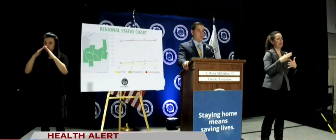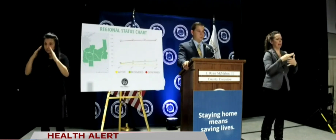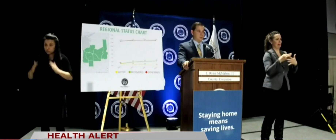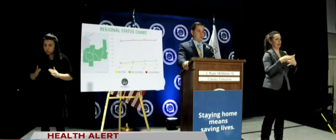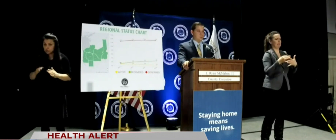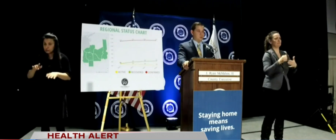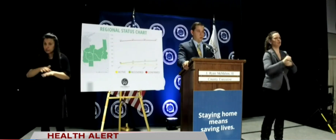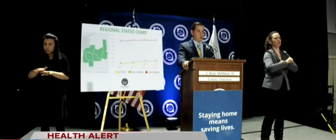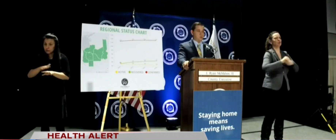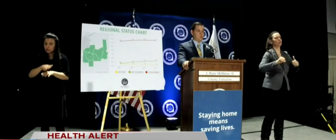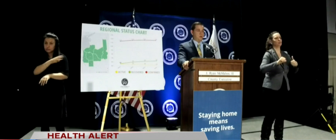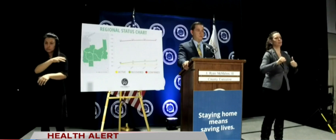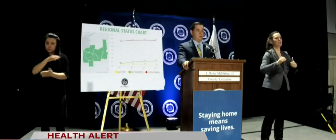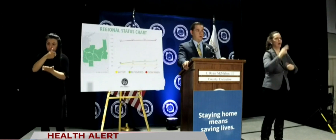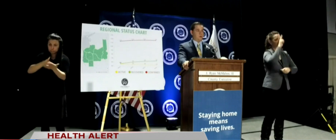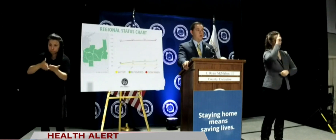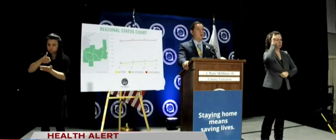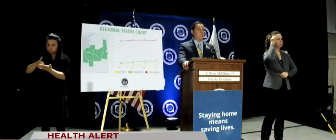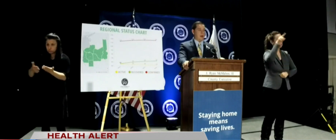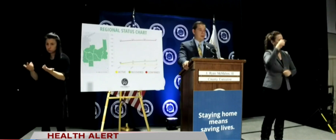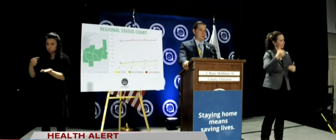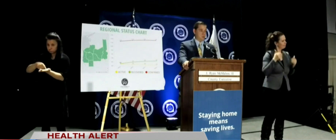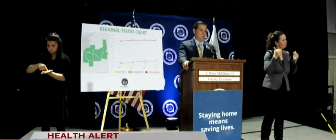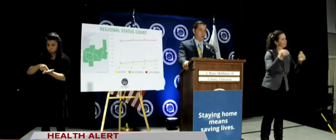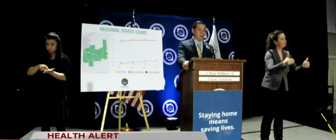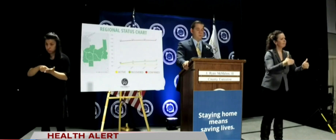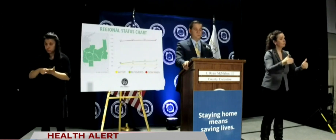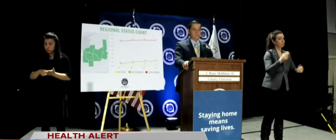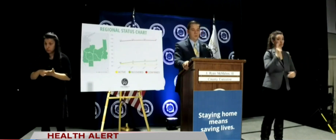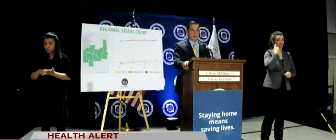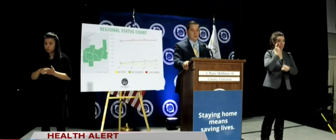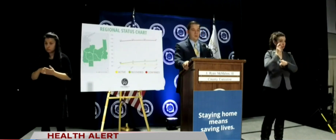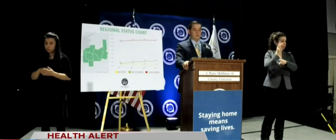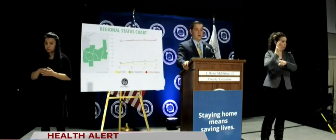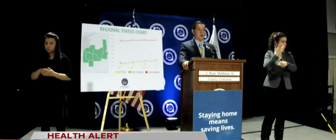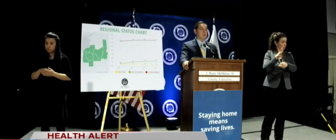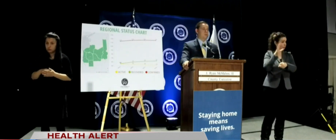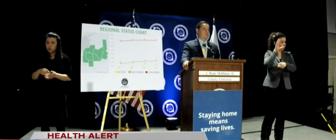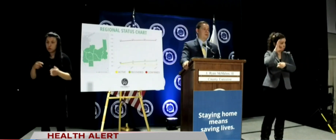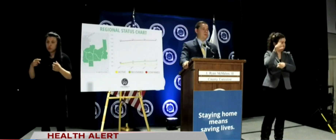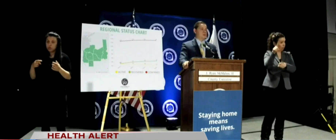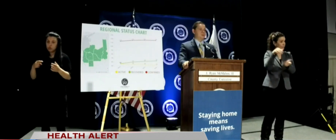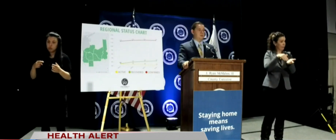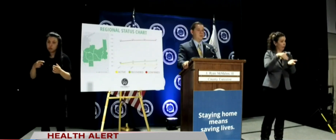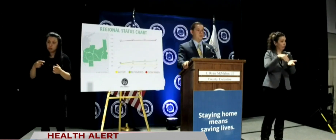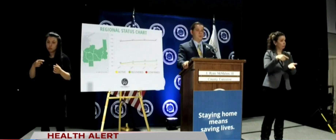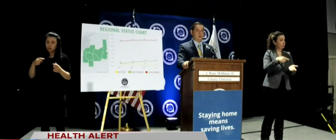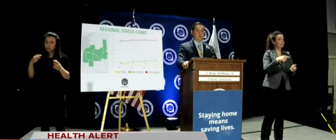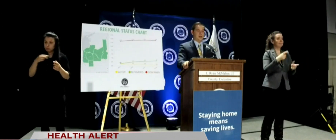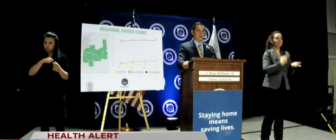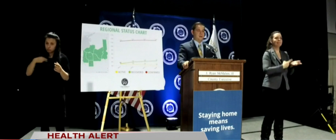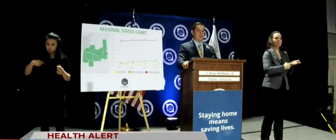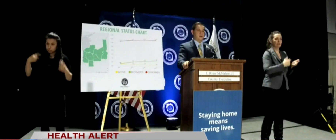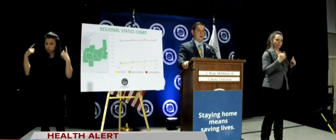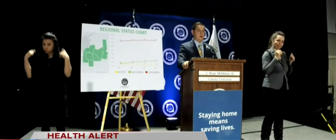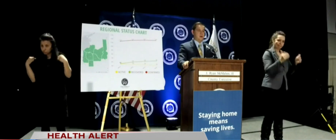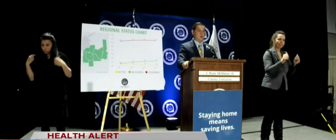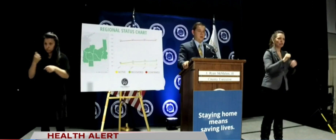that helps get some of these workers who have been furloughed back into working. And these are healthcare professionals. These are people who are